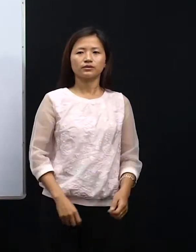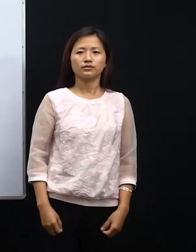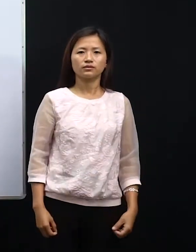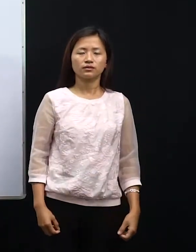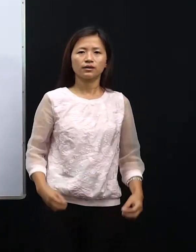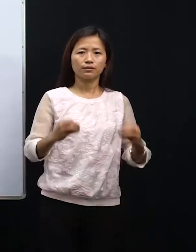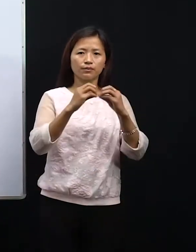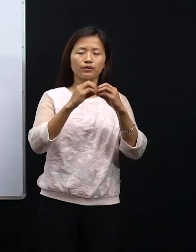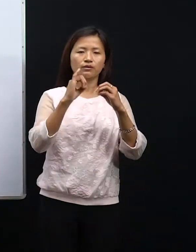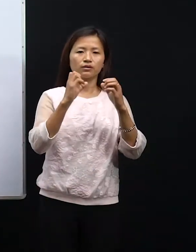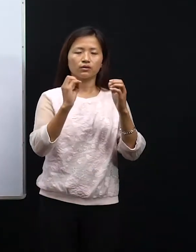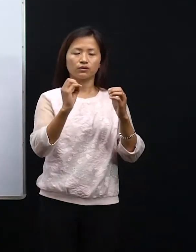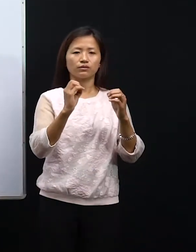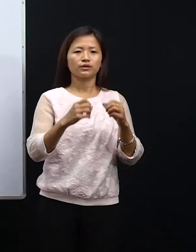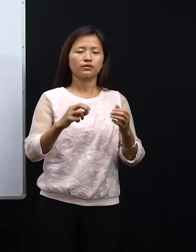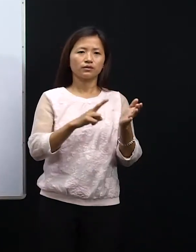binomial,